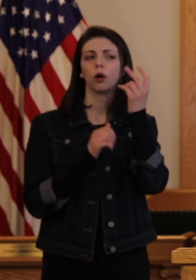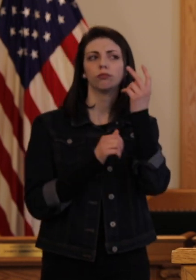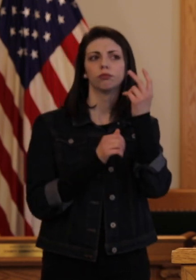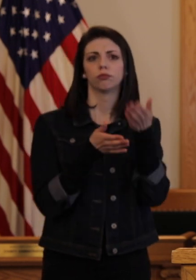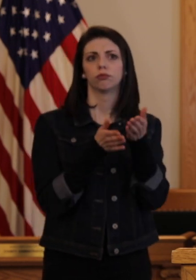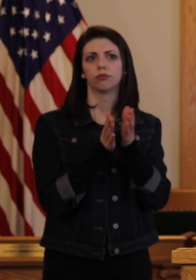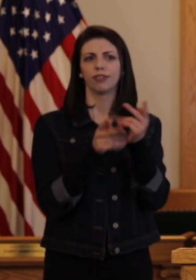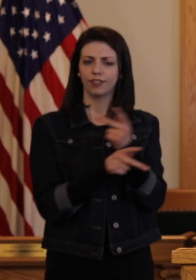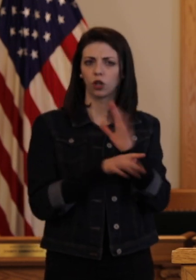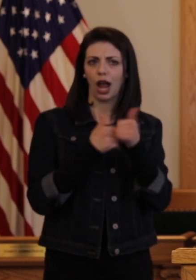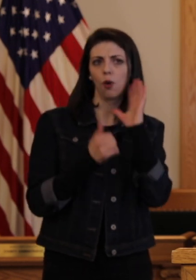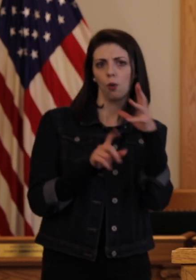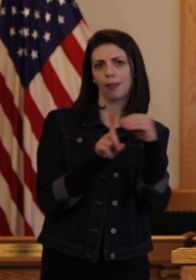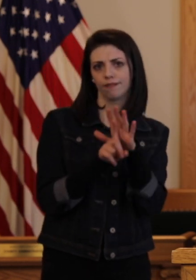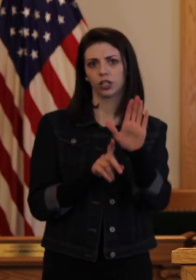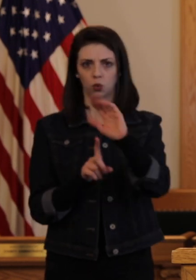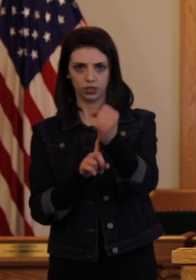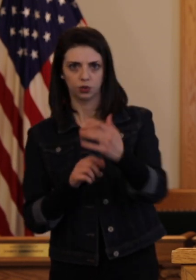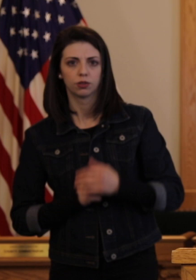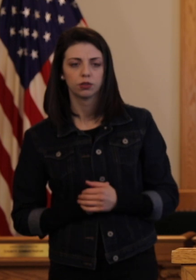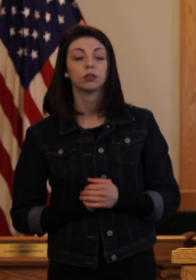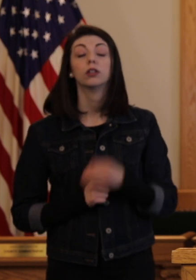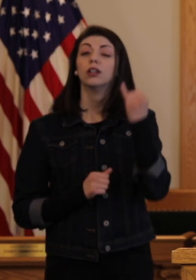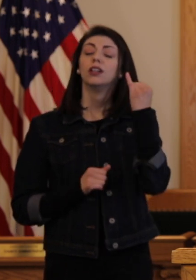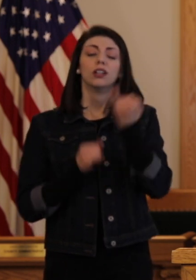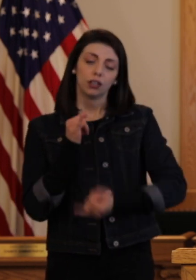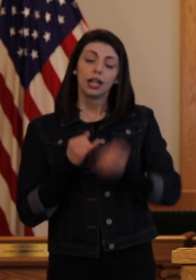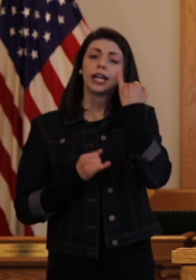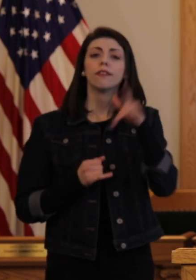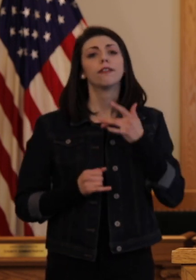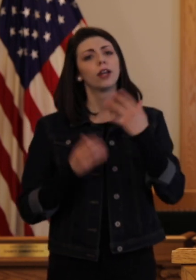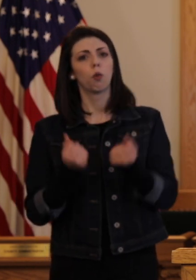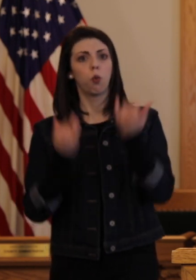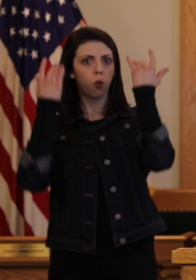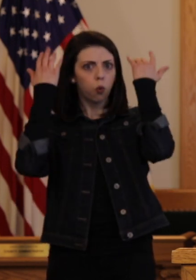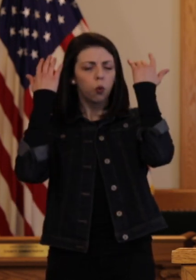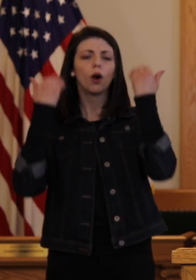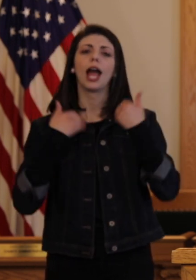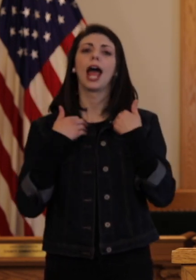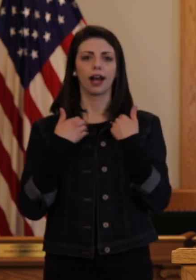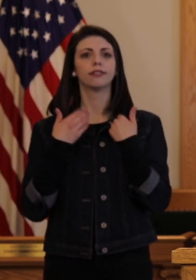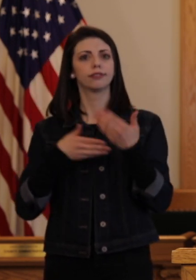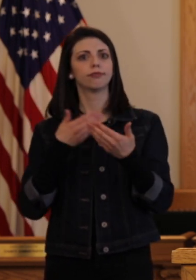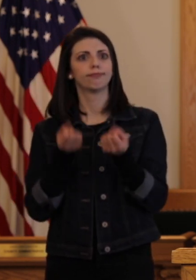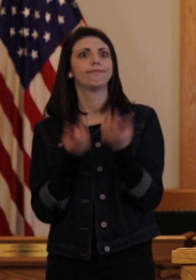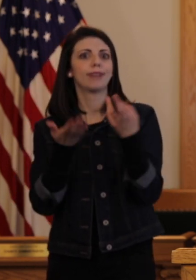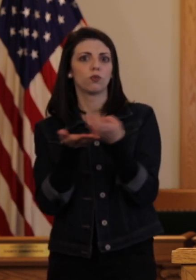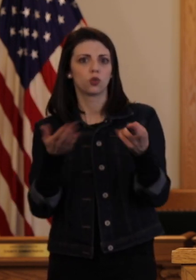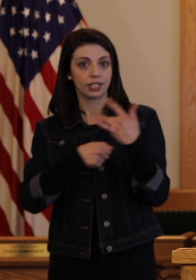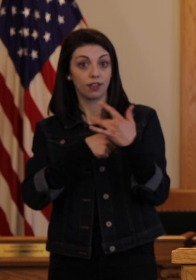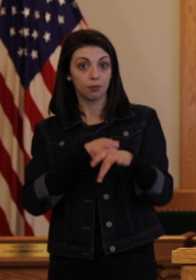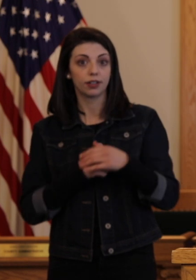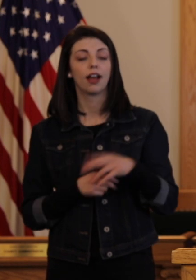you. Last but not least, if you're feeling overwhelmed, the following resources are at your disposal. Veteran and